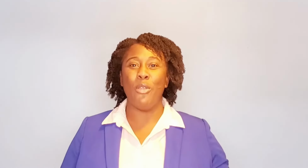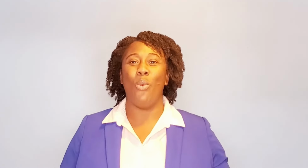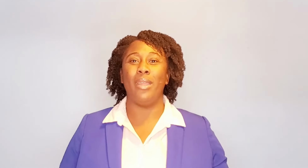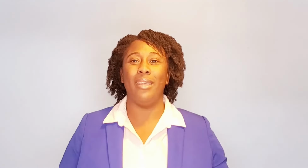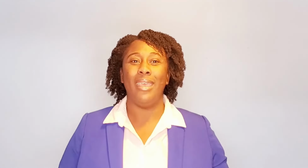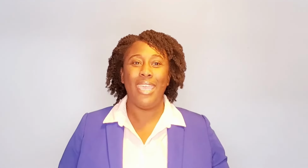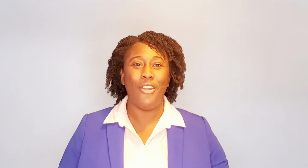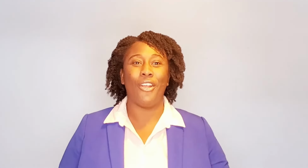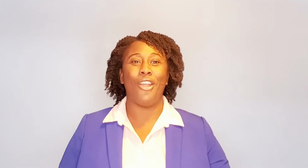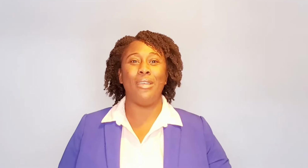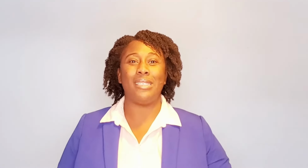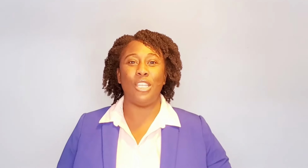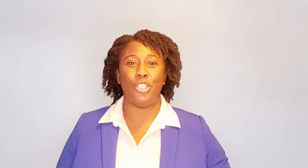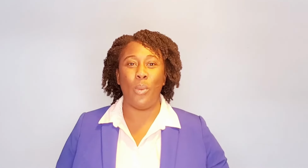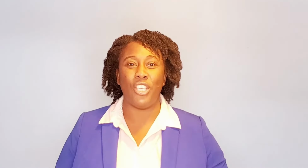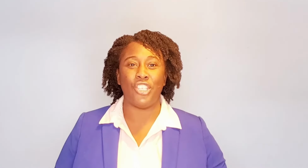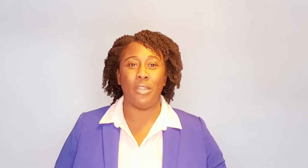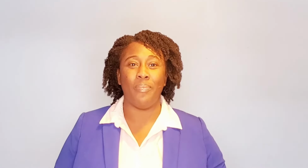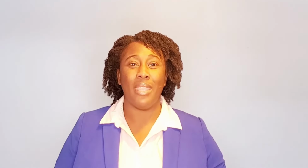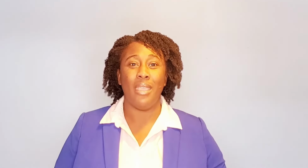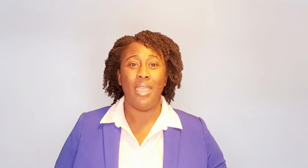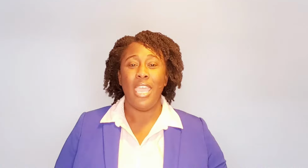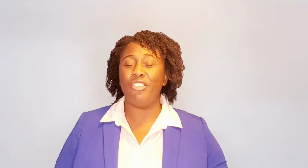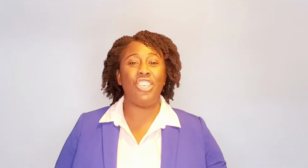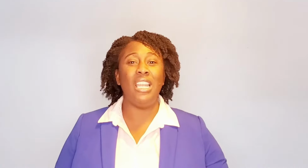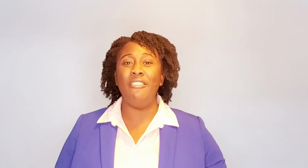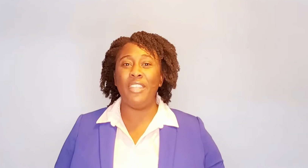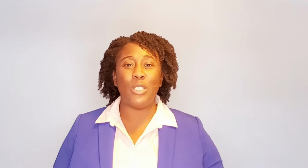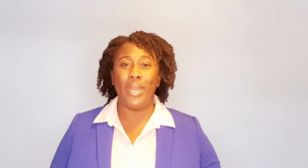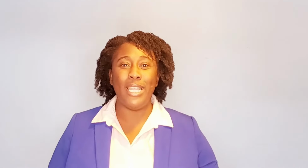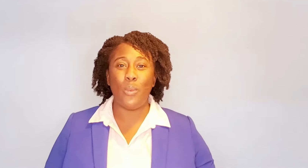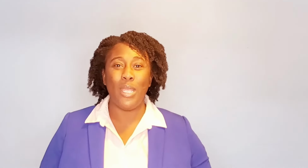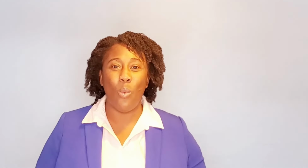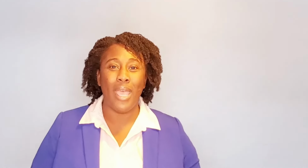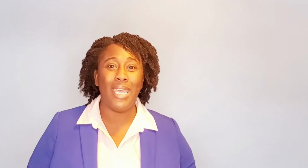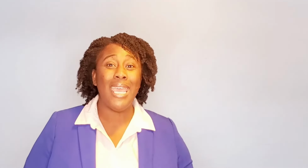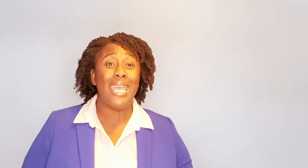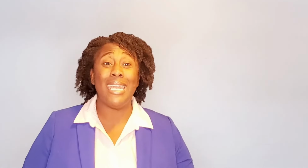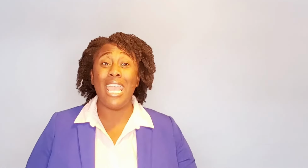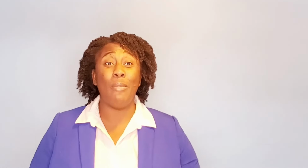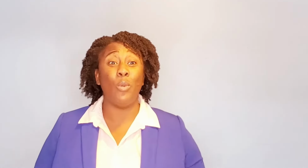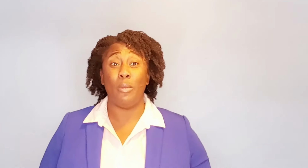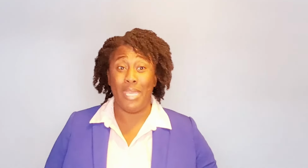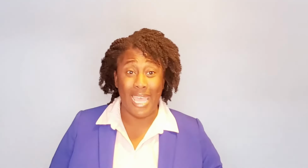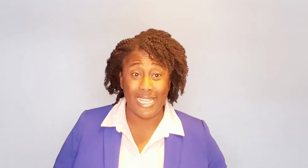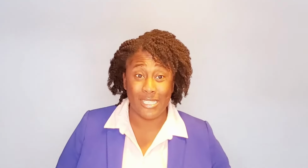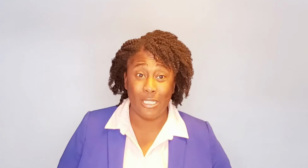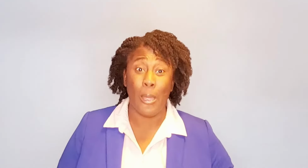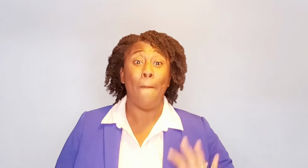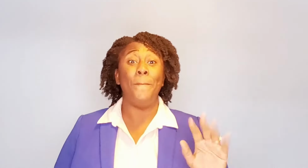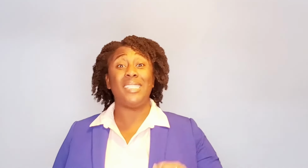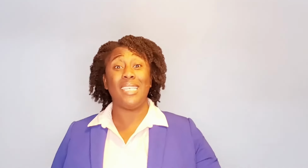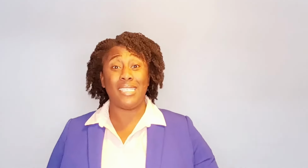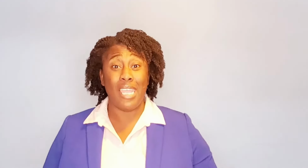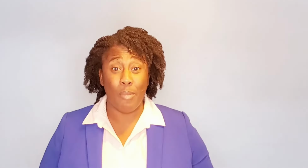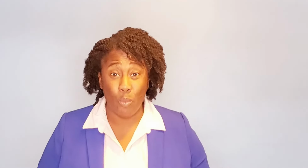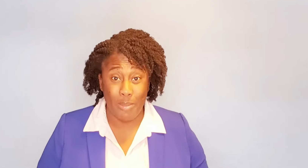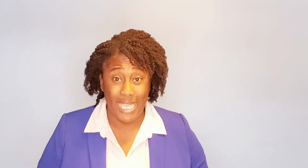everyone in her current situation. If she lived in 2021, Naaman would be canceled. Mrs. Naaman would be